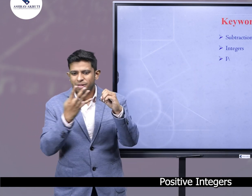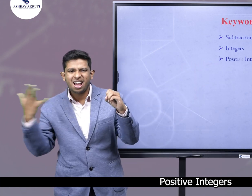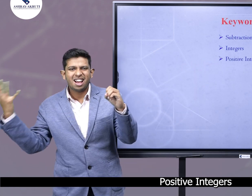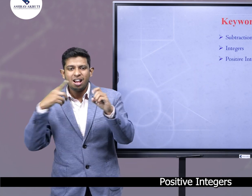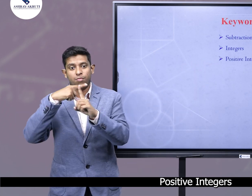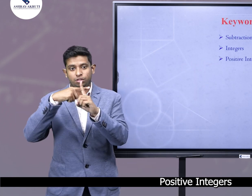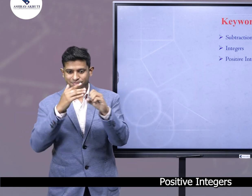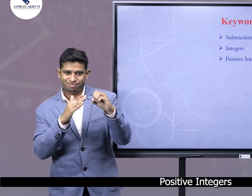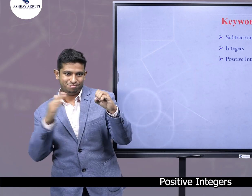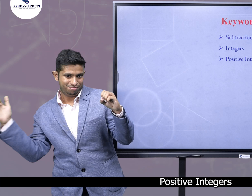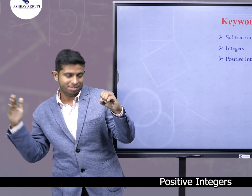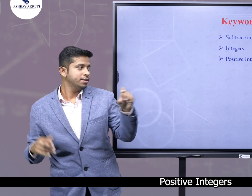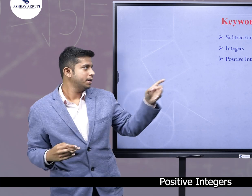positive integers,